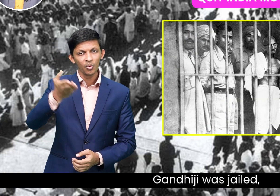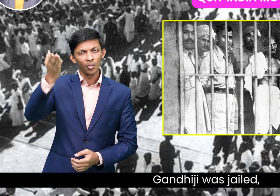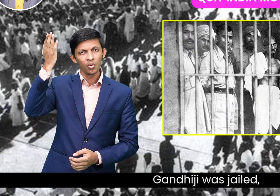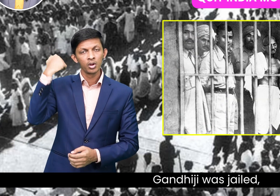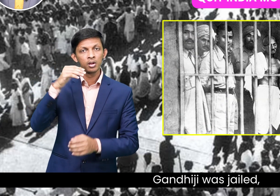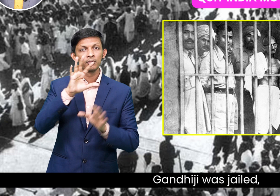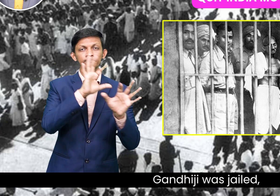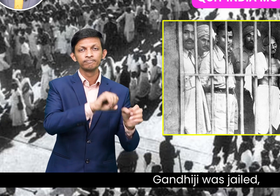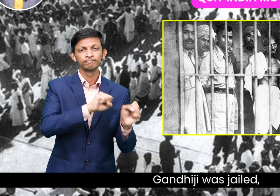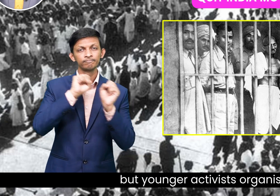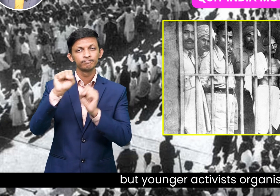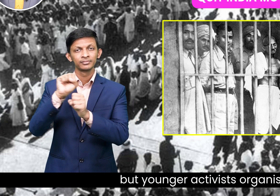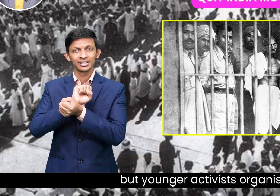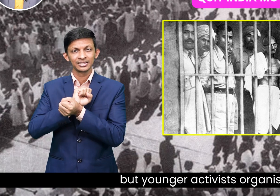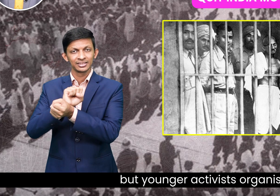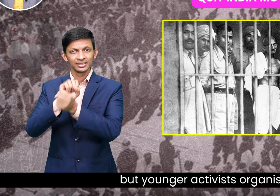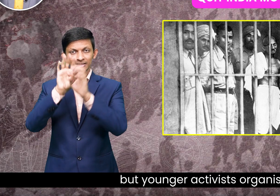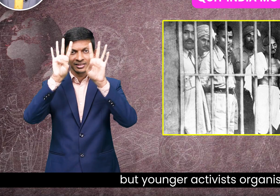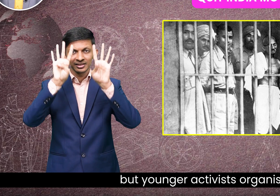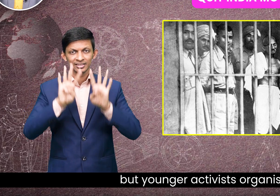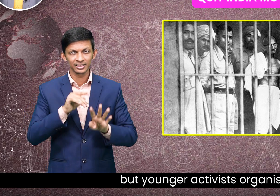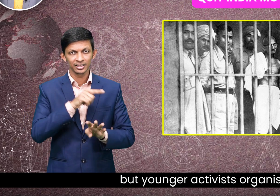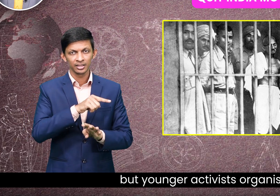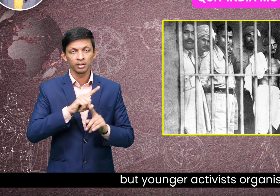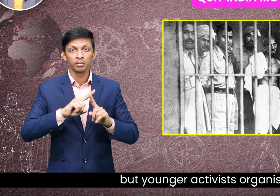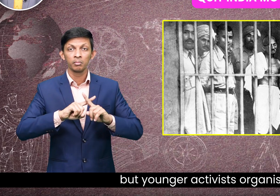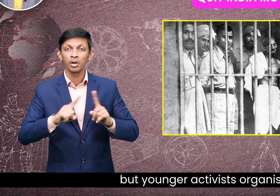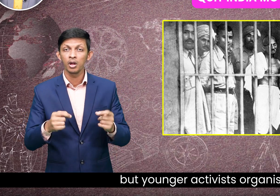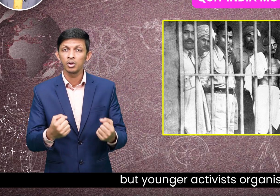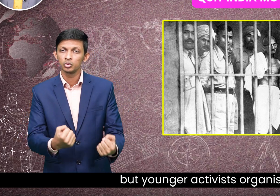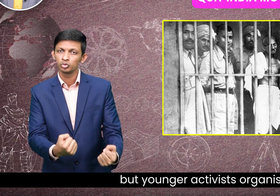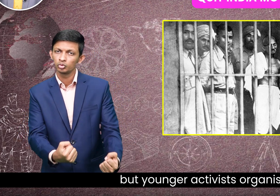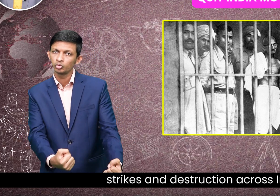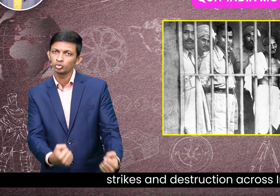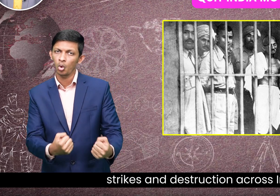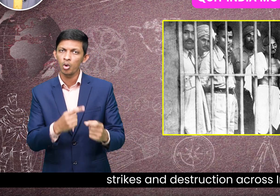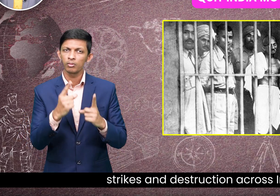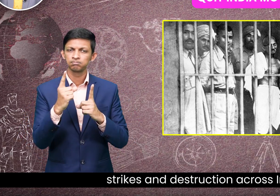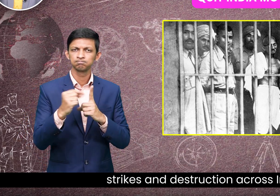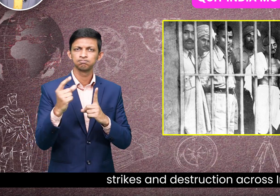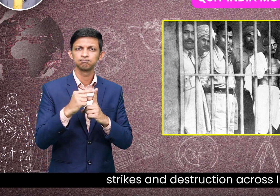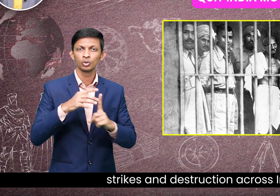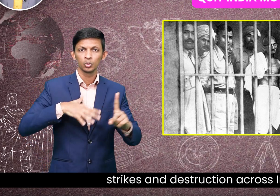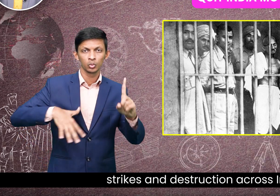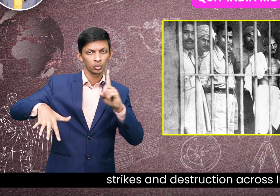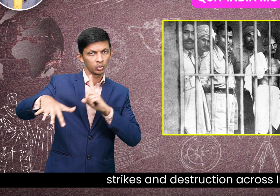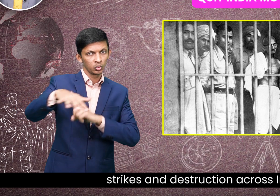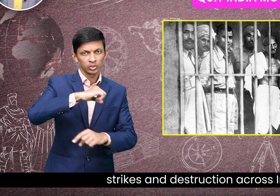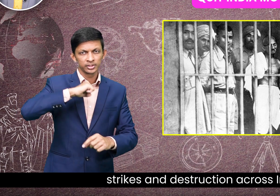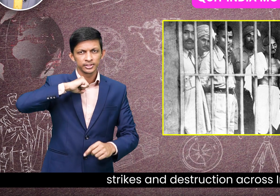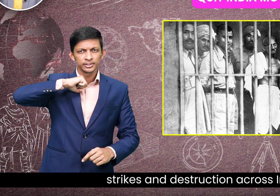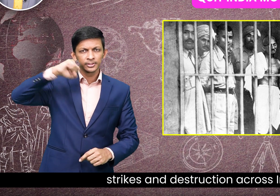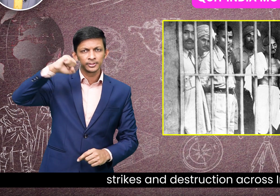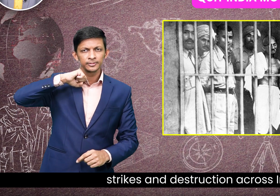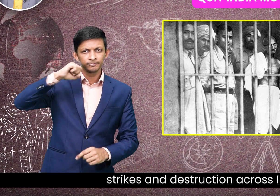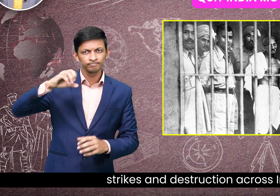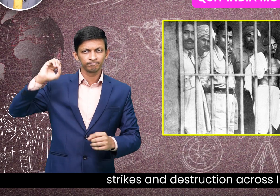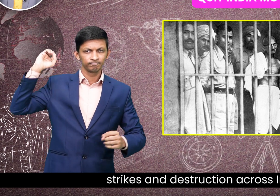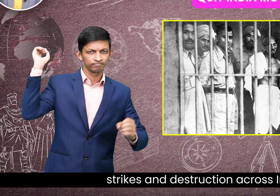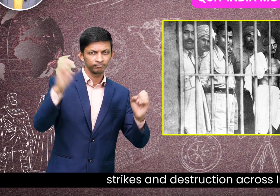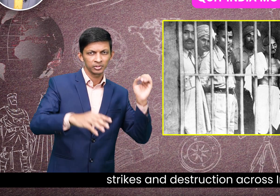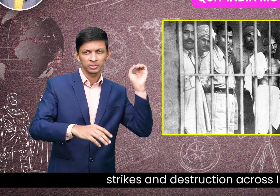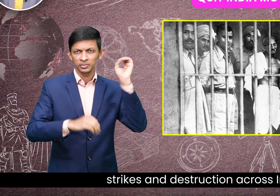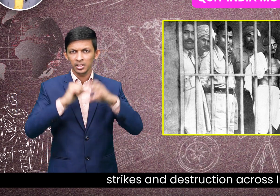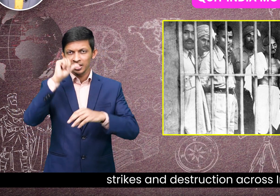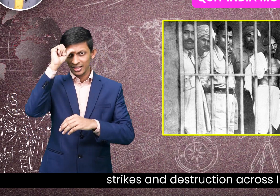Gandhiji was jailed, but younger activists organized strikes and destructions across India.